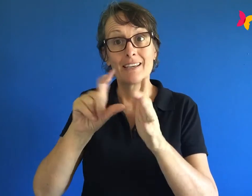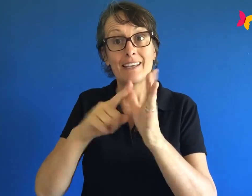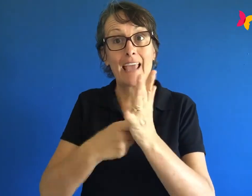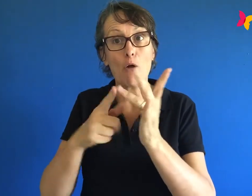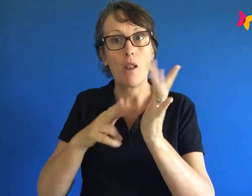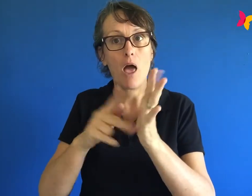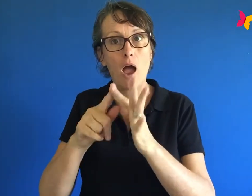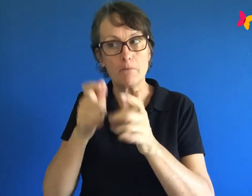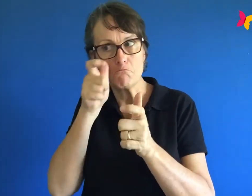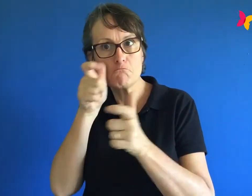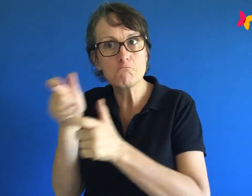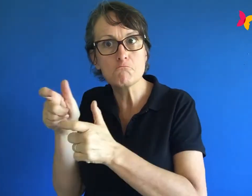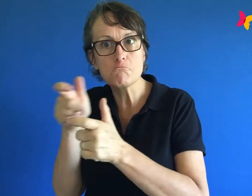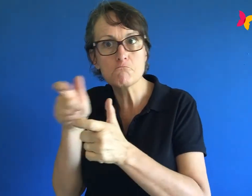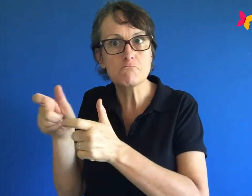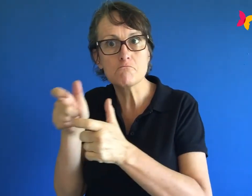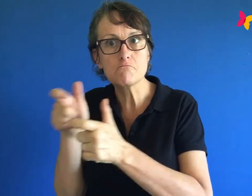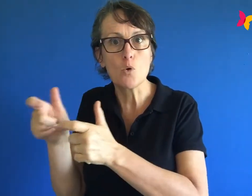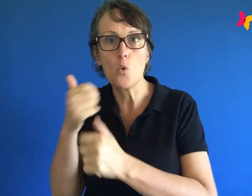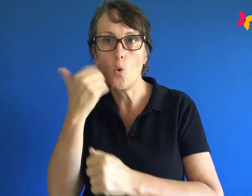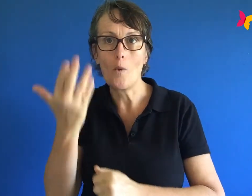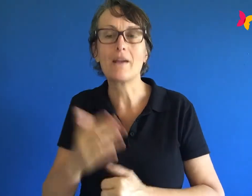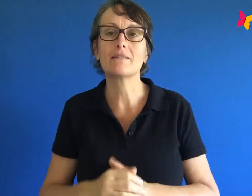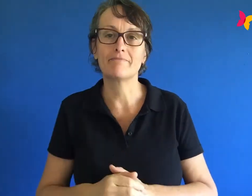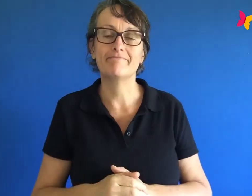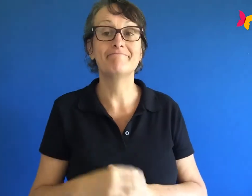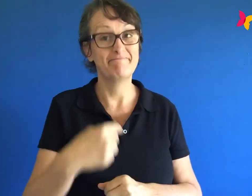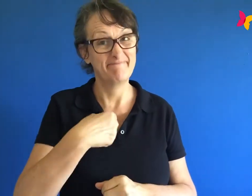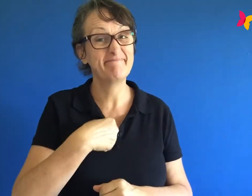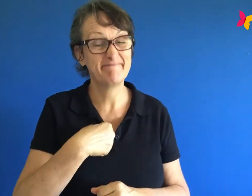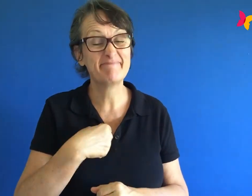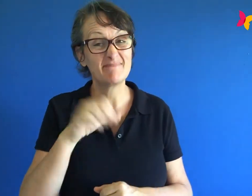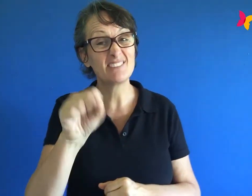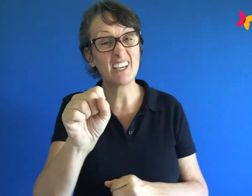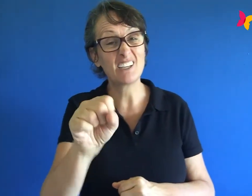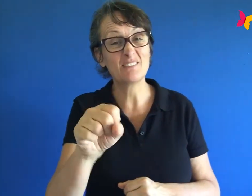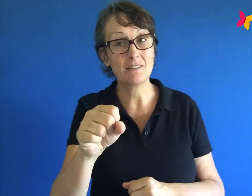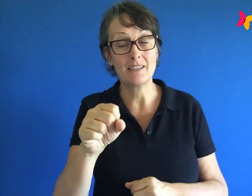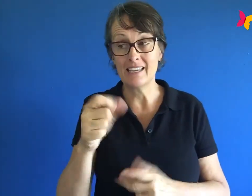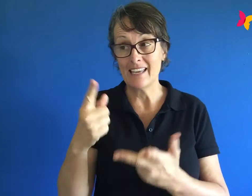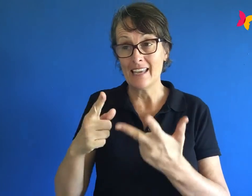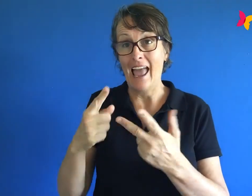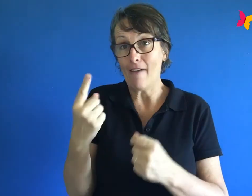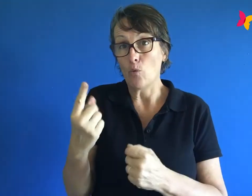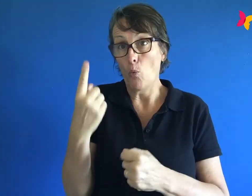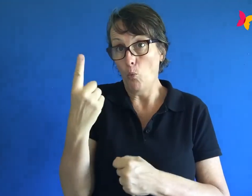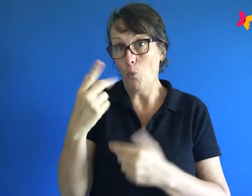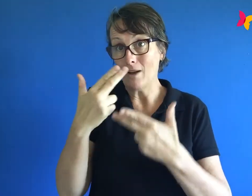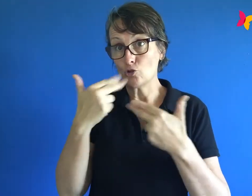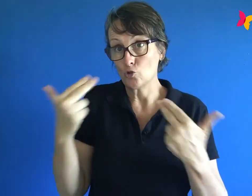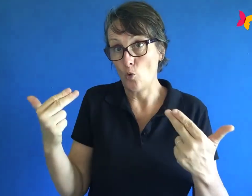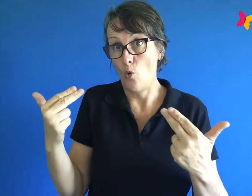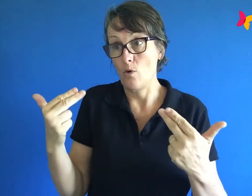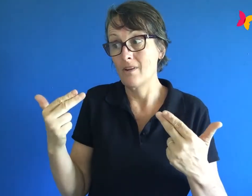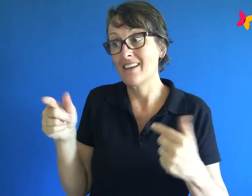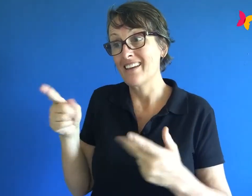He has a song that when he's feeling particularly depressed or anxious or